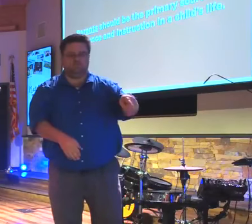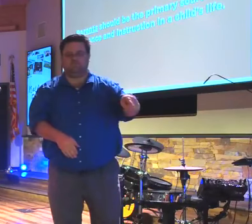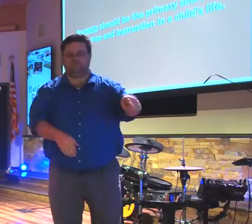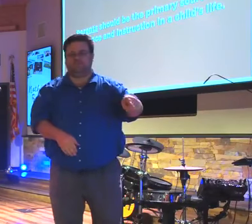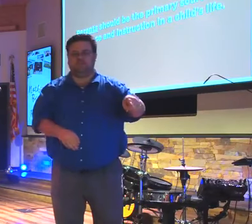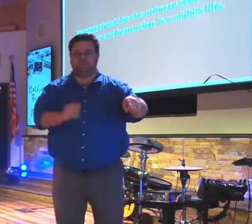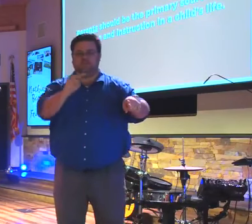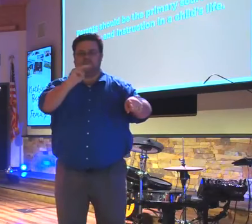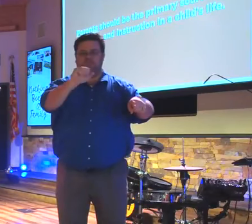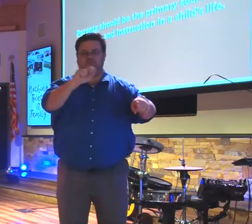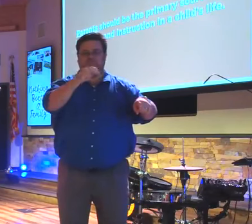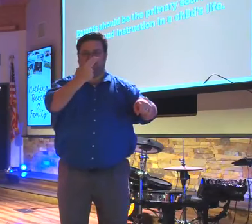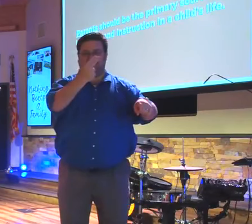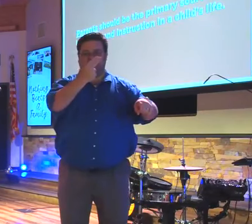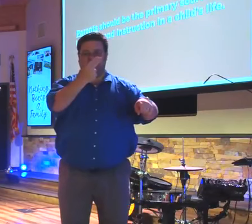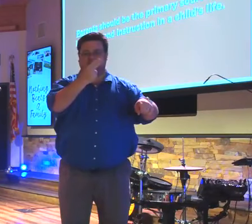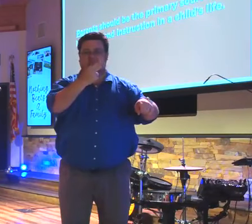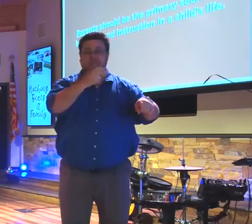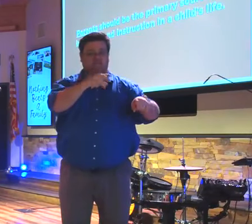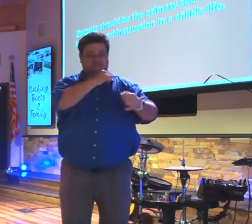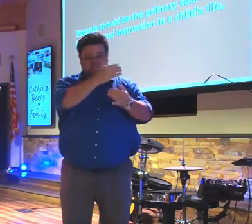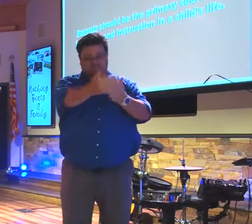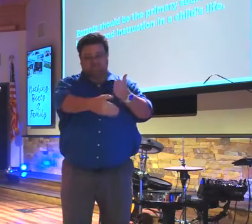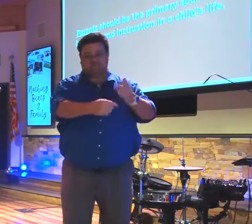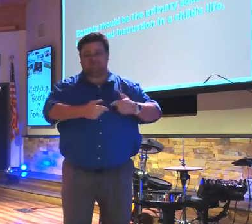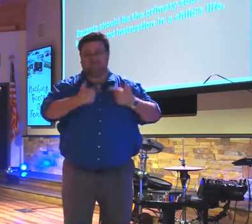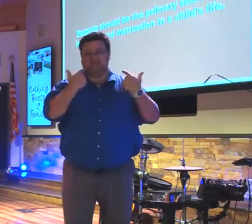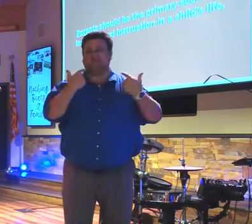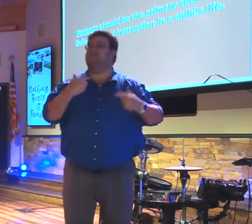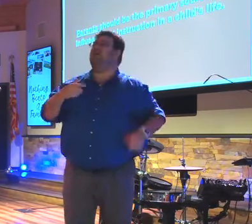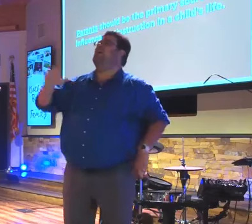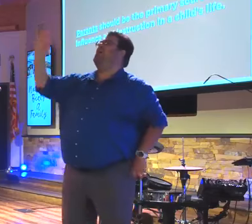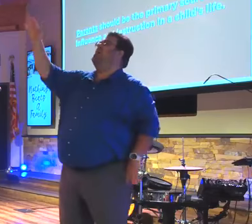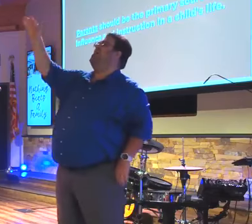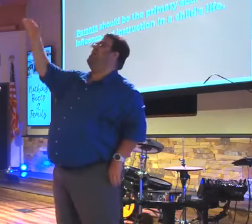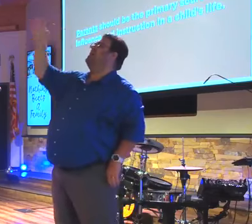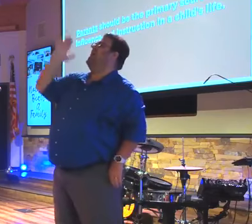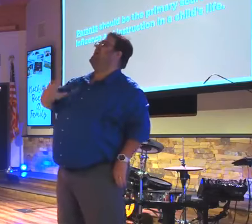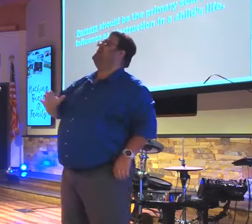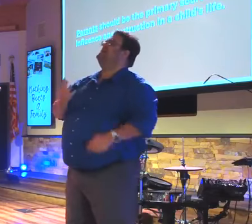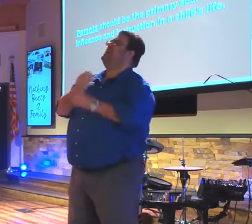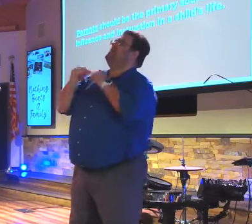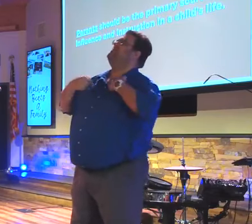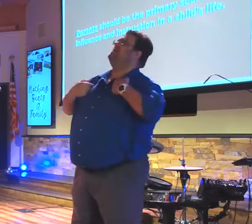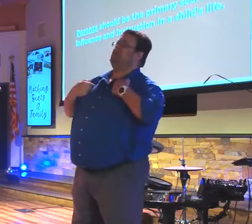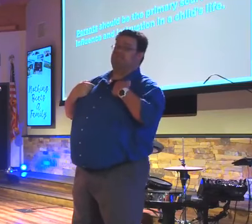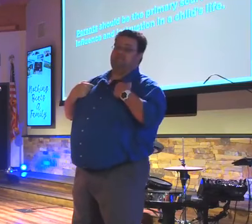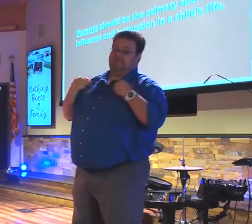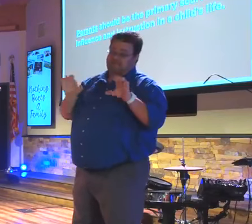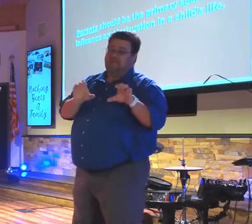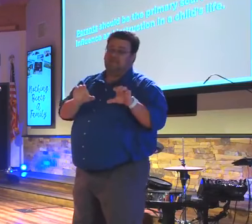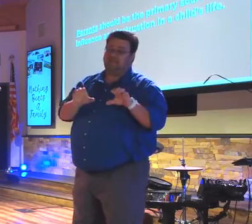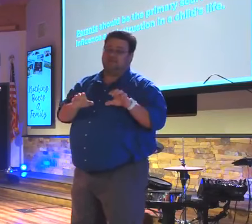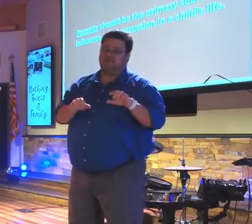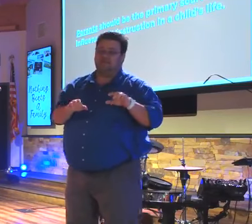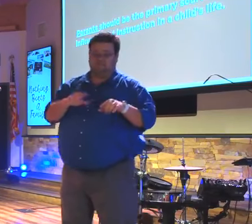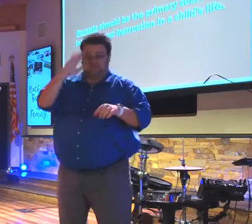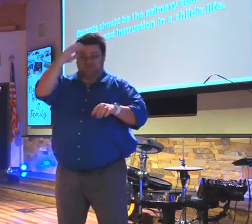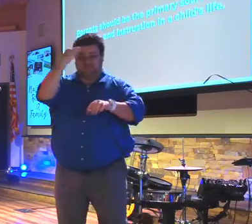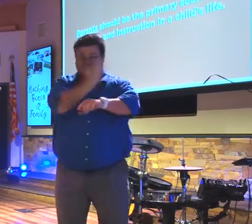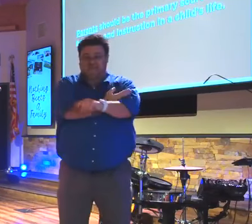turned back to God at the end of his life. But it was too late for his son, Amon. Amon had already been